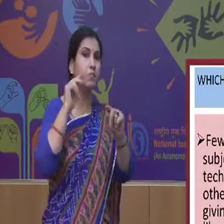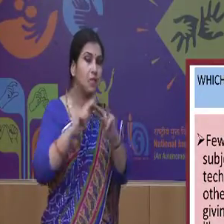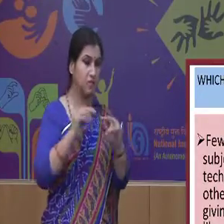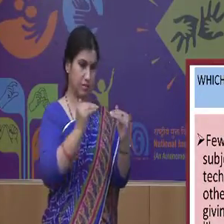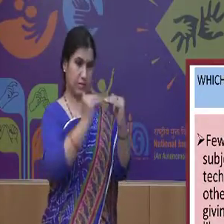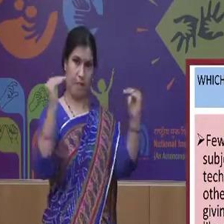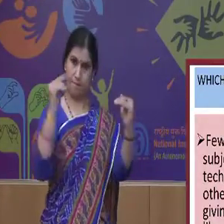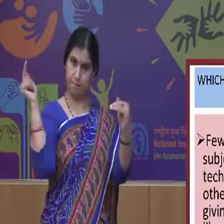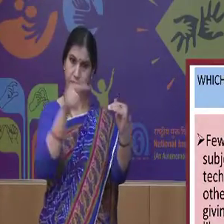rule over India.